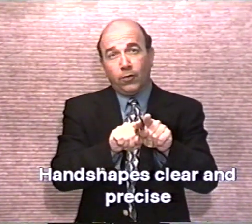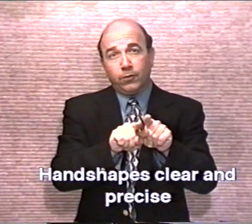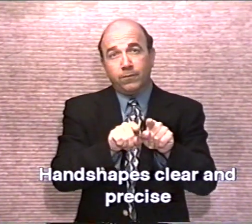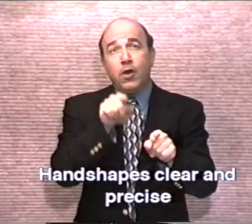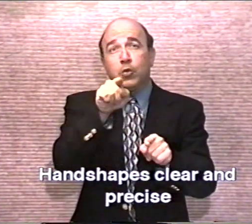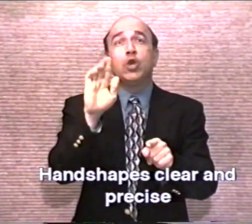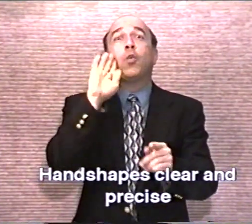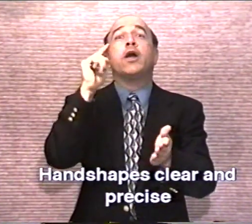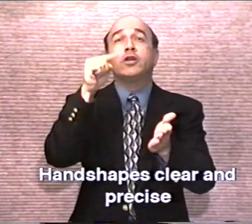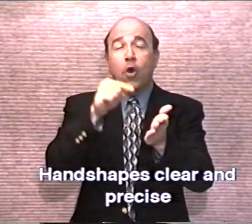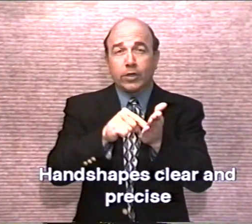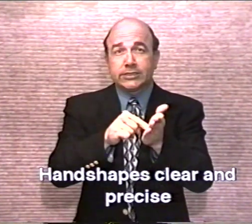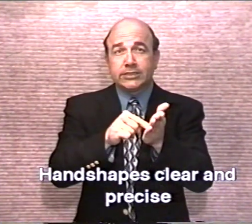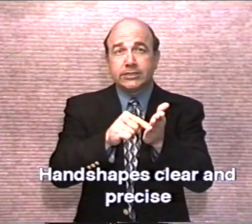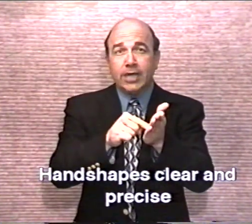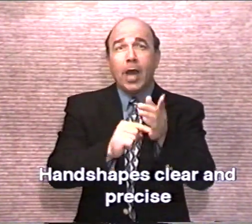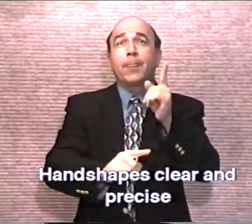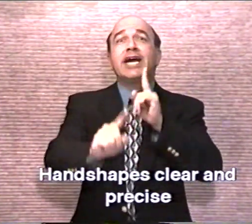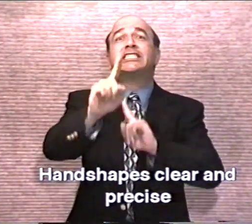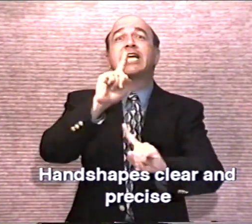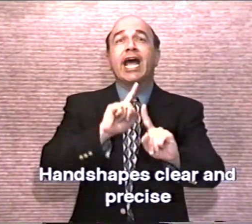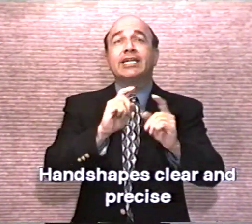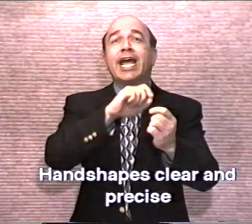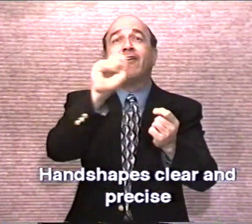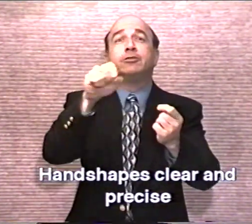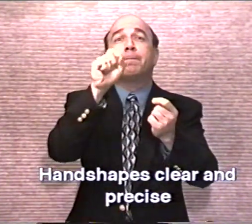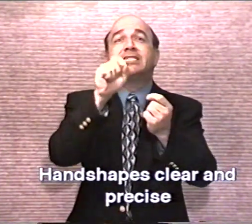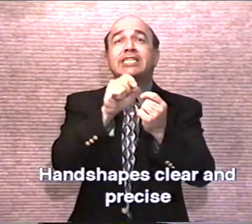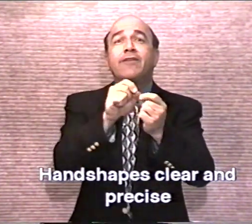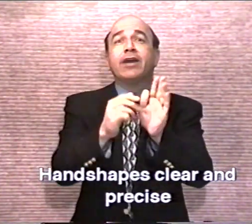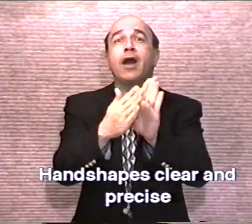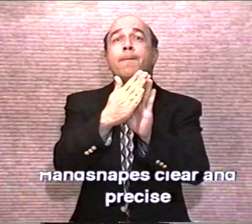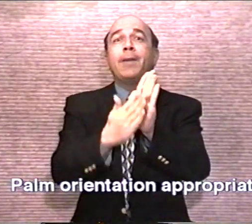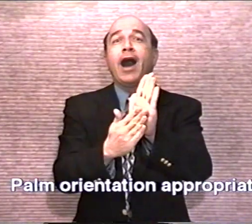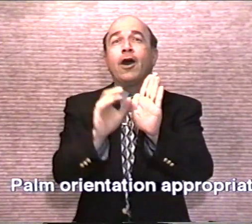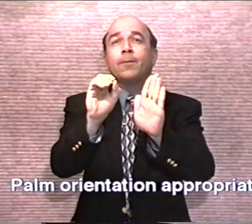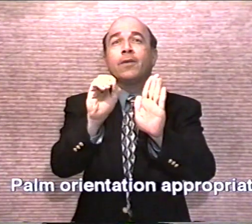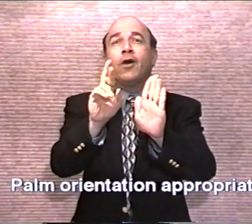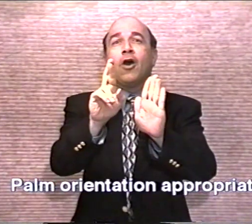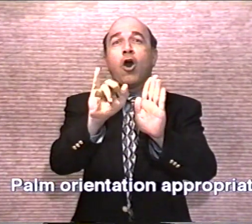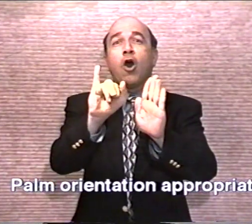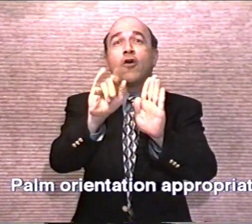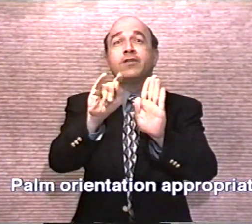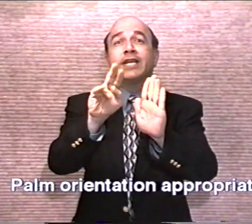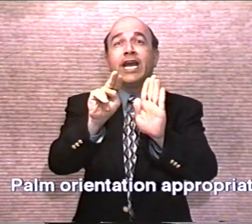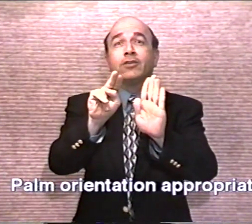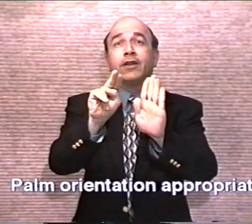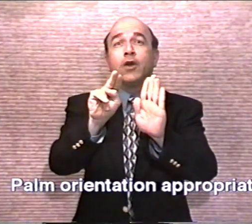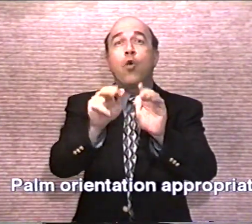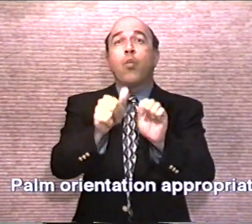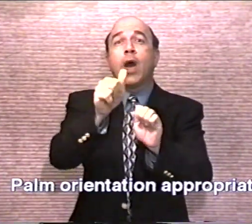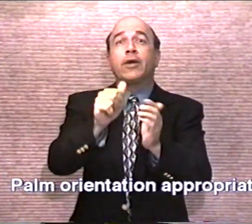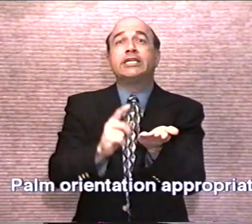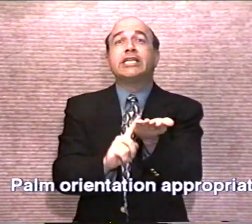Also, you will notice that signs have specific palm orientation, whether it's